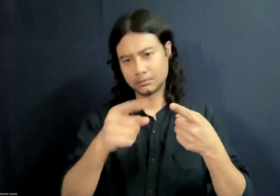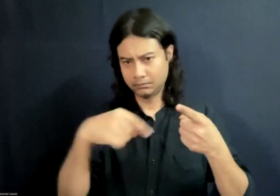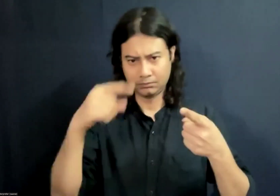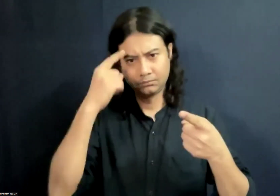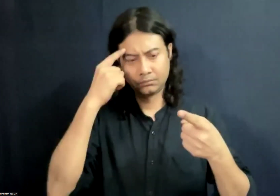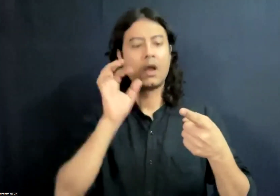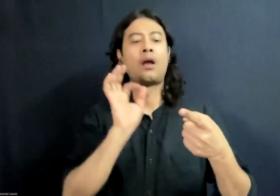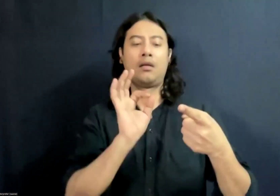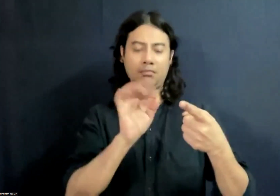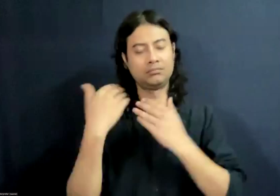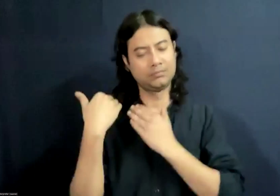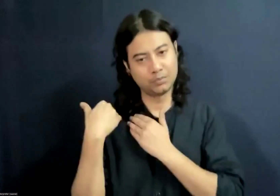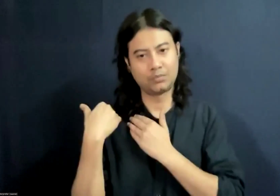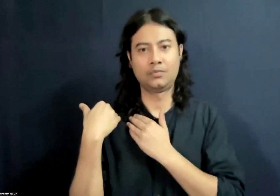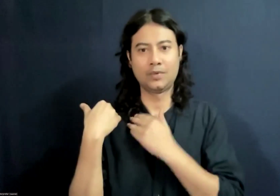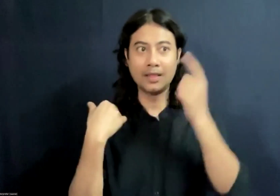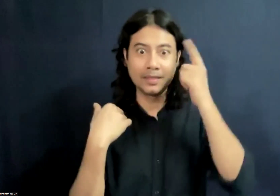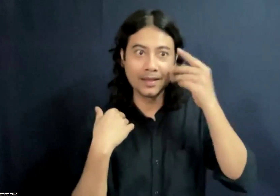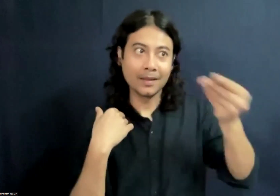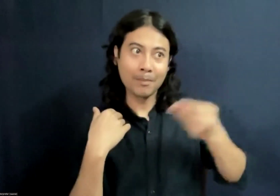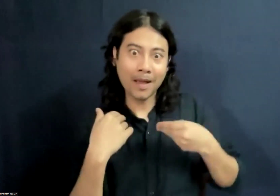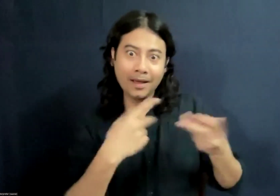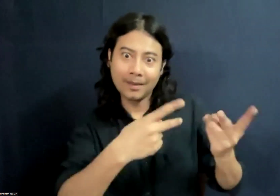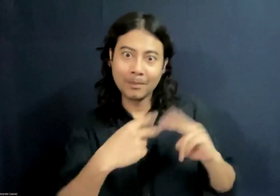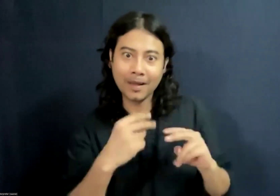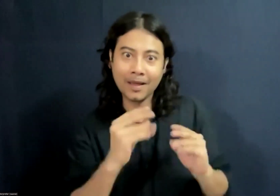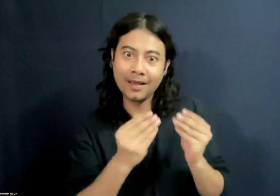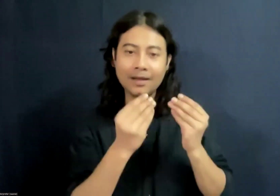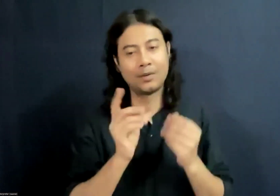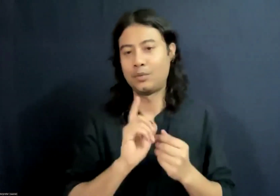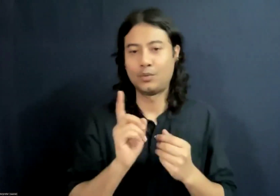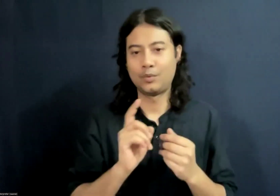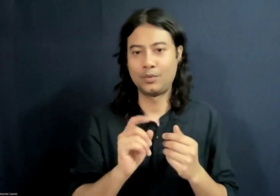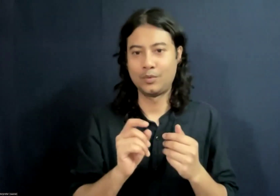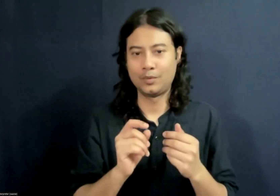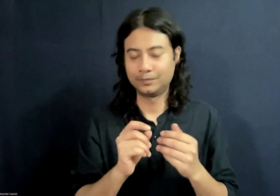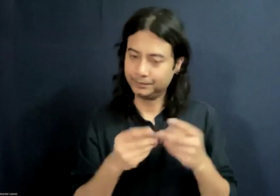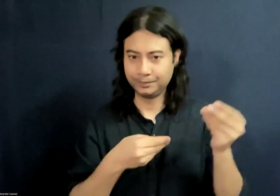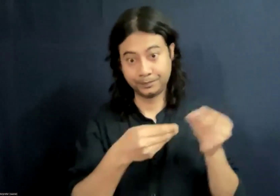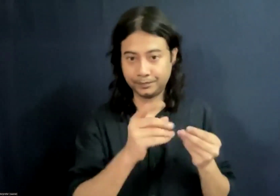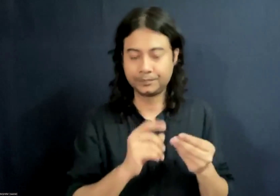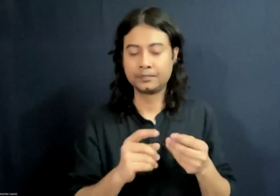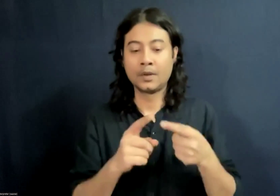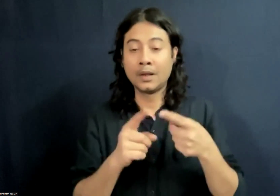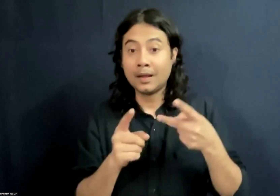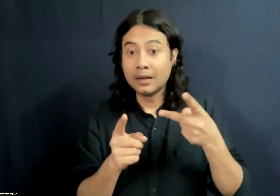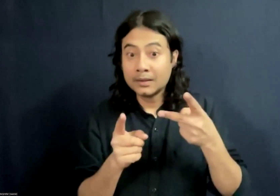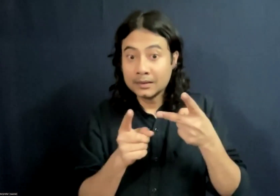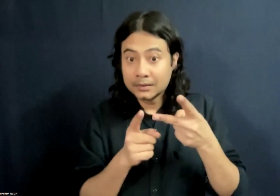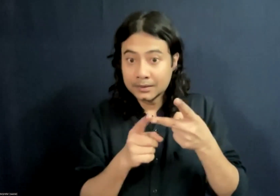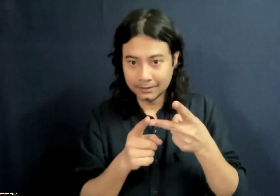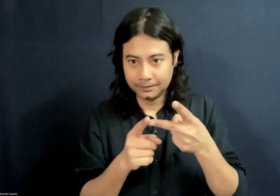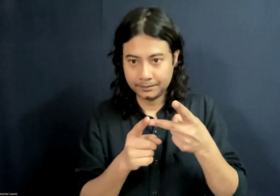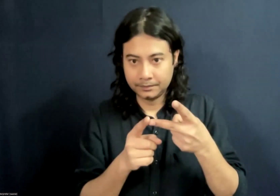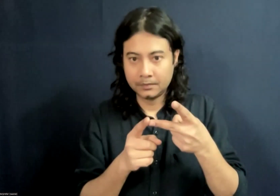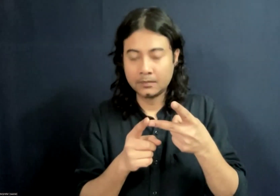But what is the time to give charity? So we should give charity at a proper time, which